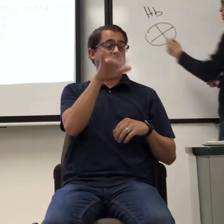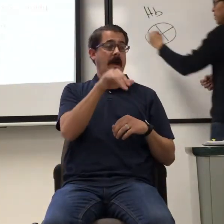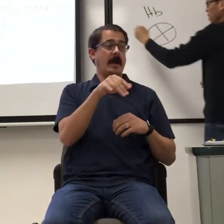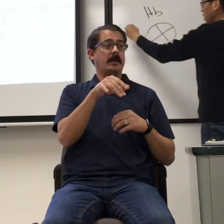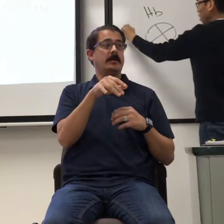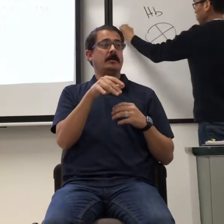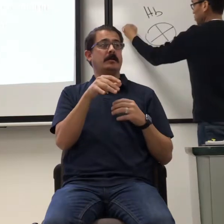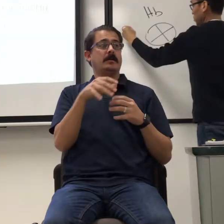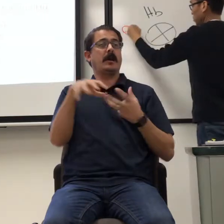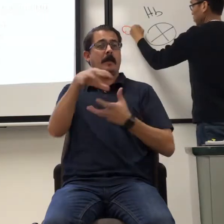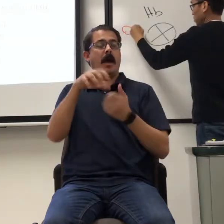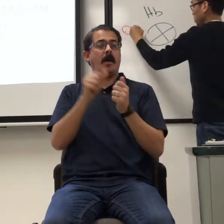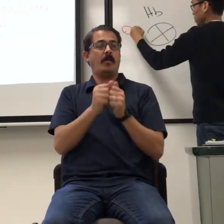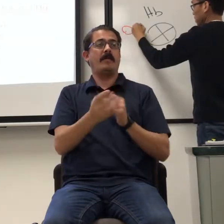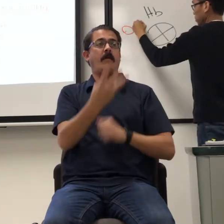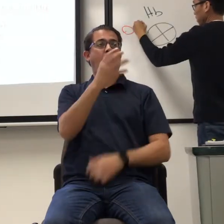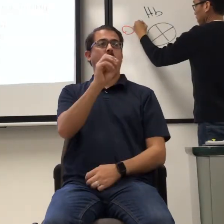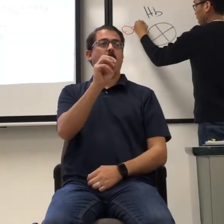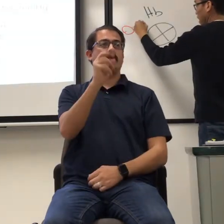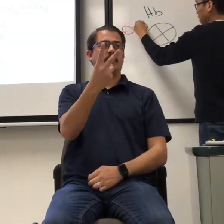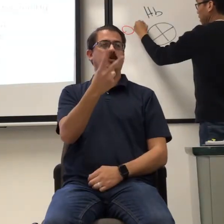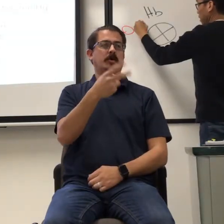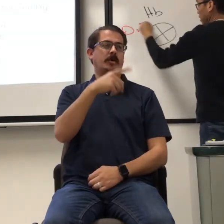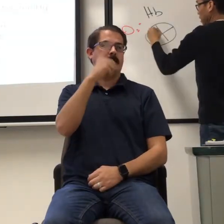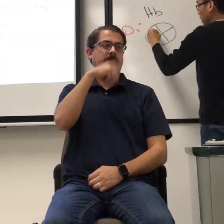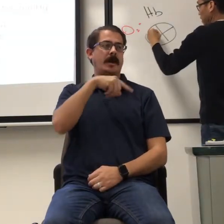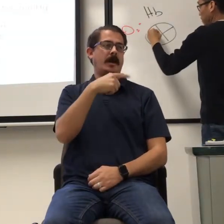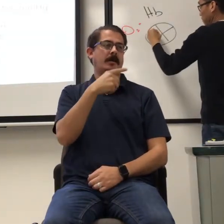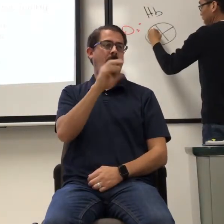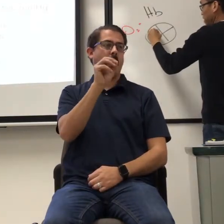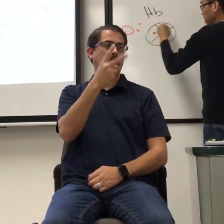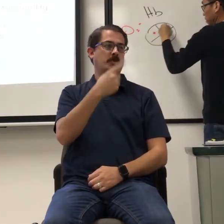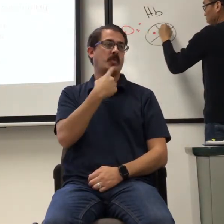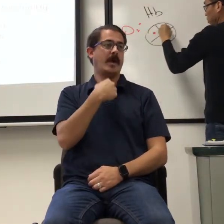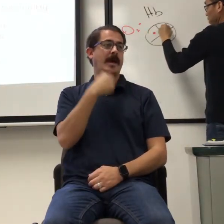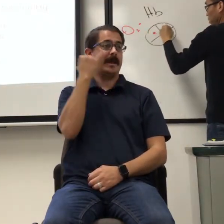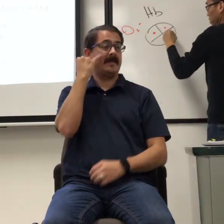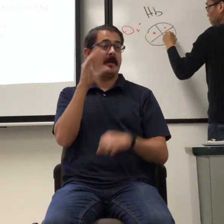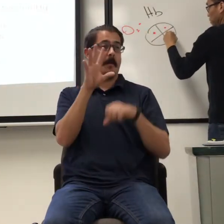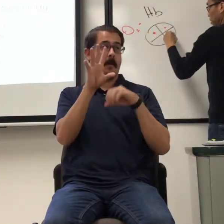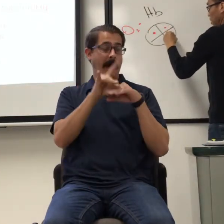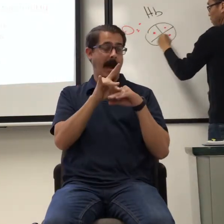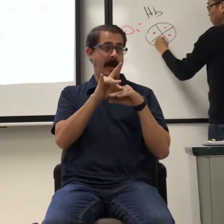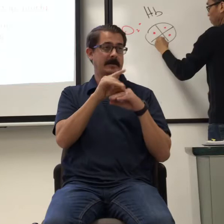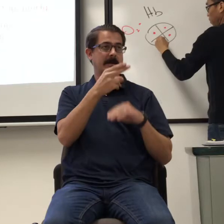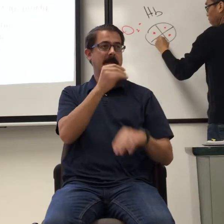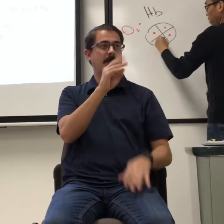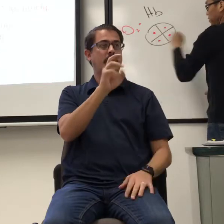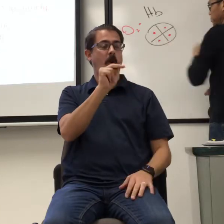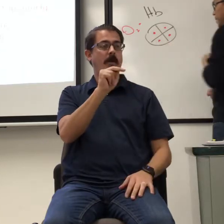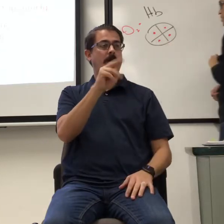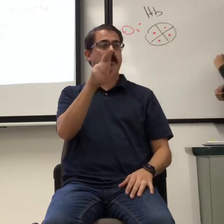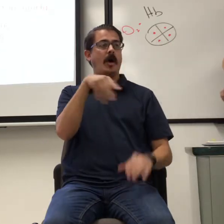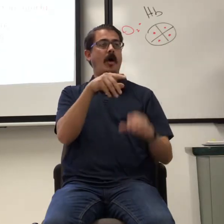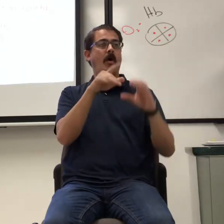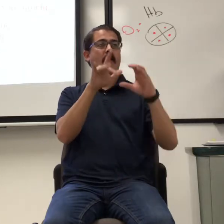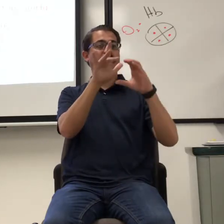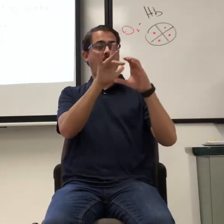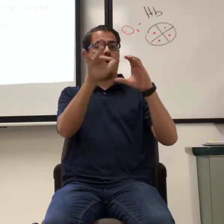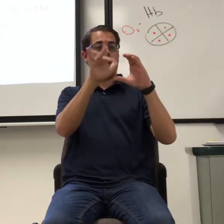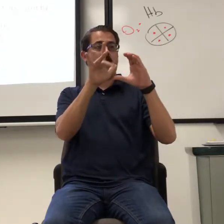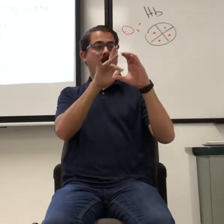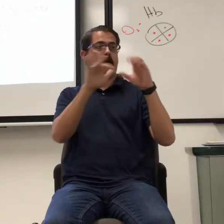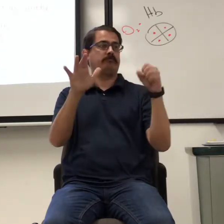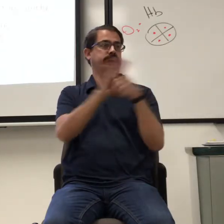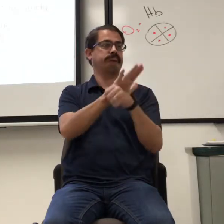pretend O2 is a red dot, and if it binds hemoglobin, there's all 4 spaces